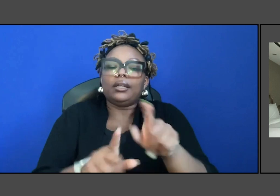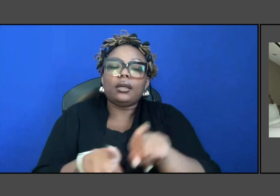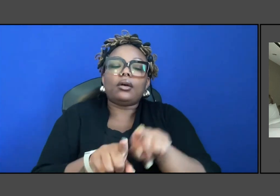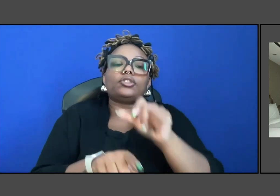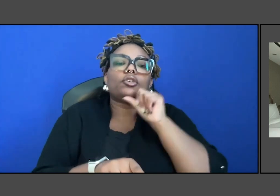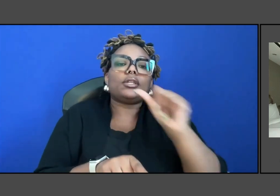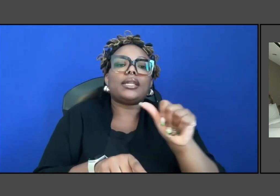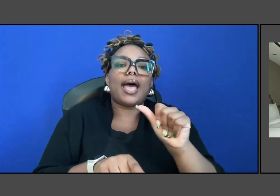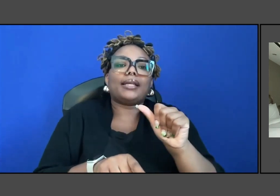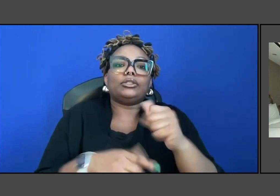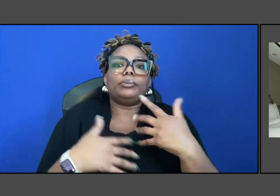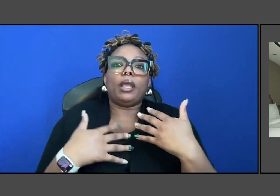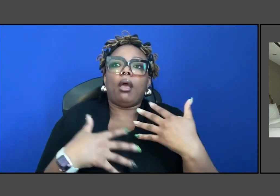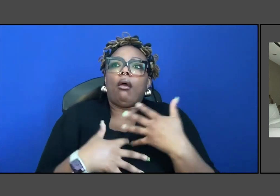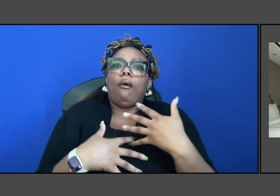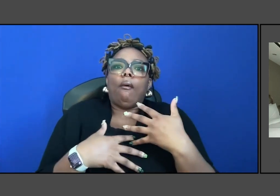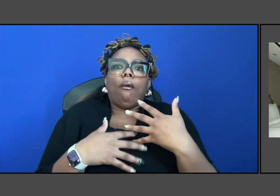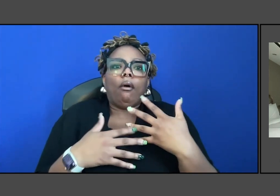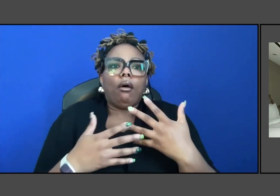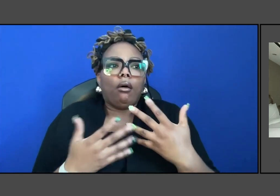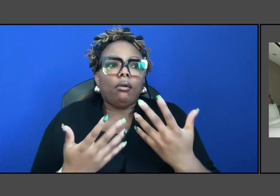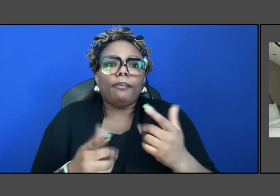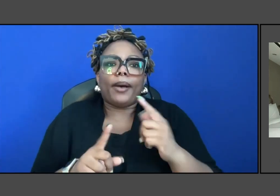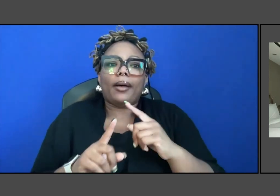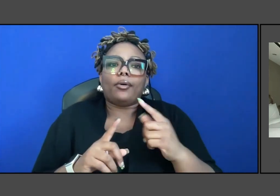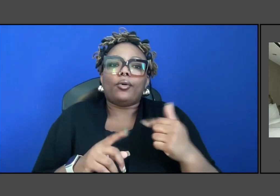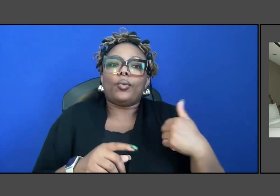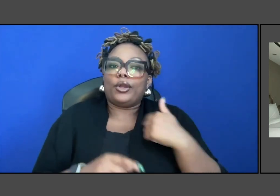cowed by what is a very